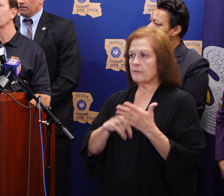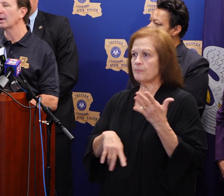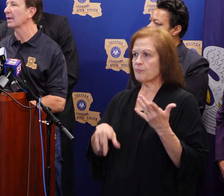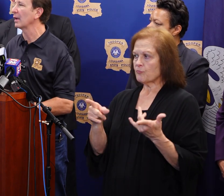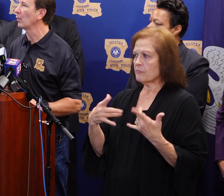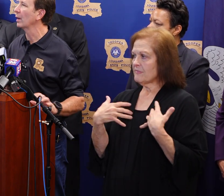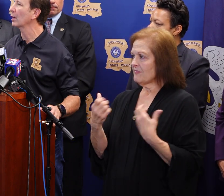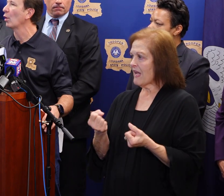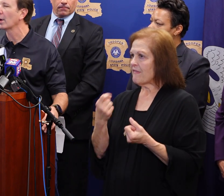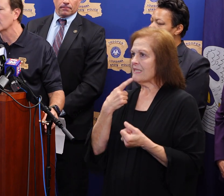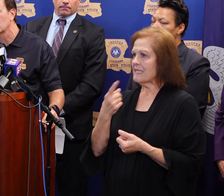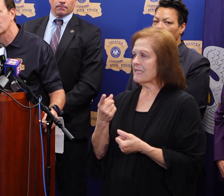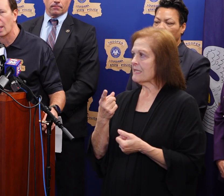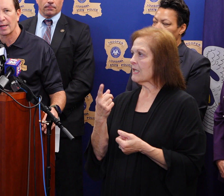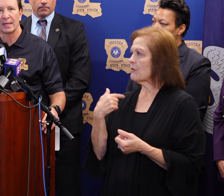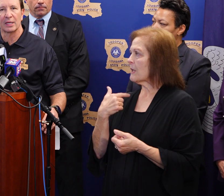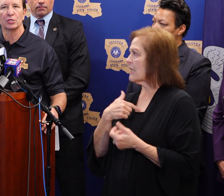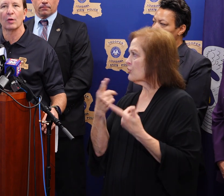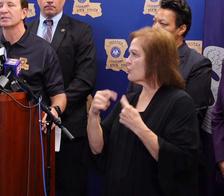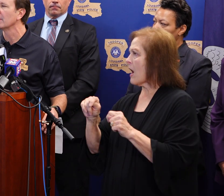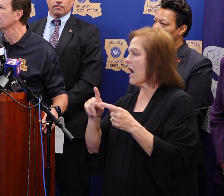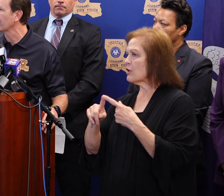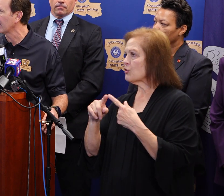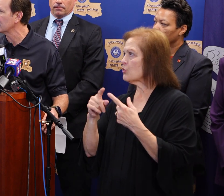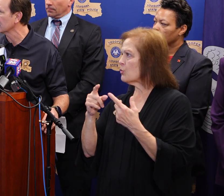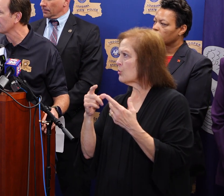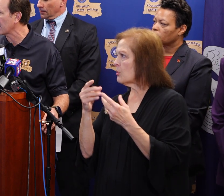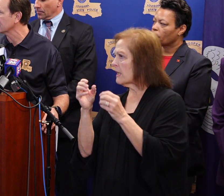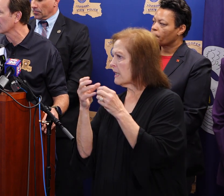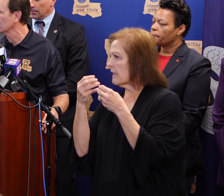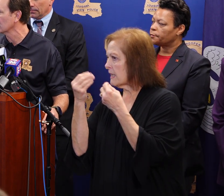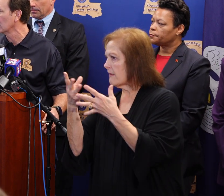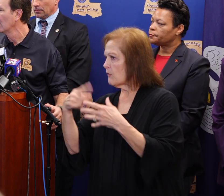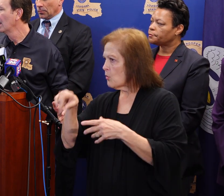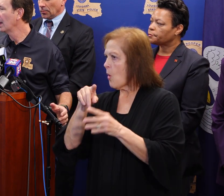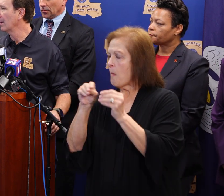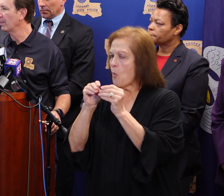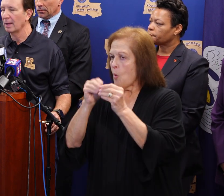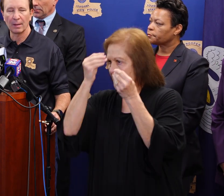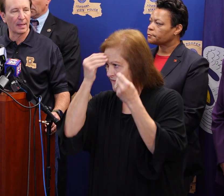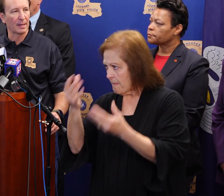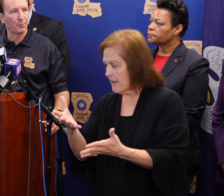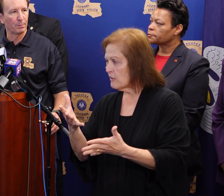the again, confidence to again, say we to are people going that to they try come to to get your y'all city as for much big events? information as possible, so